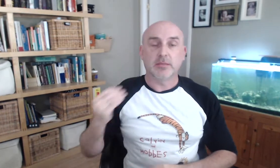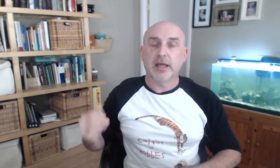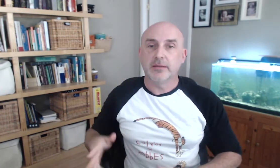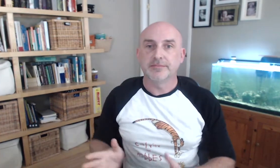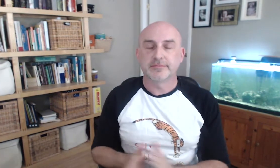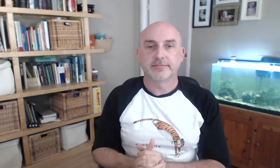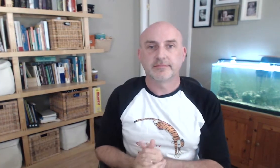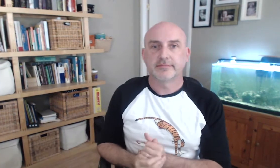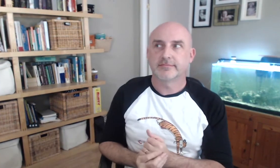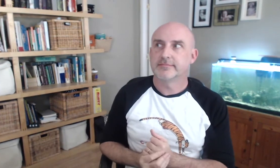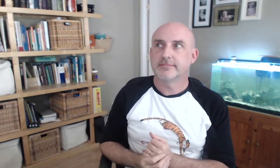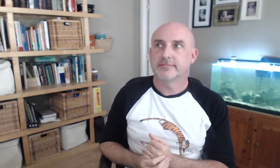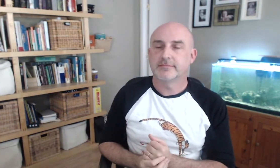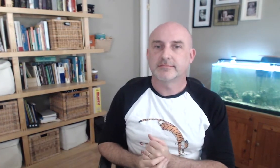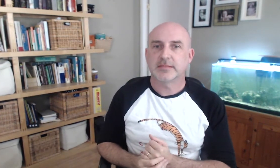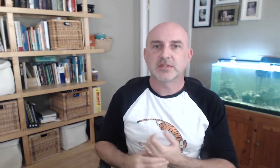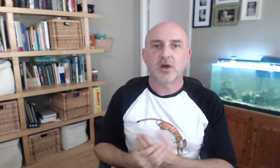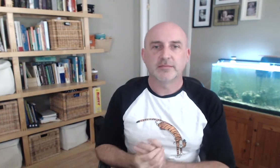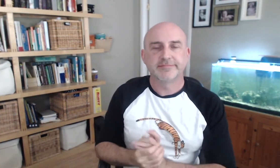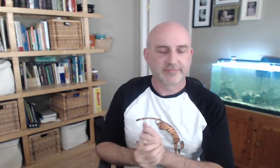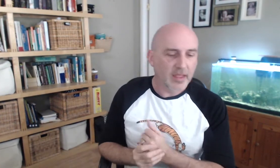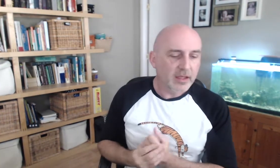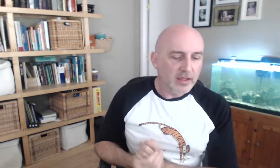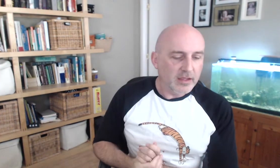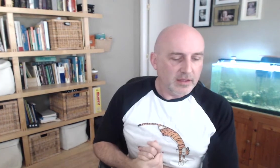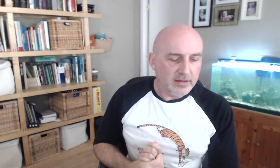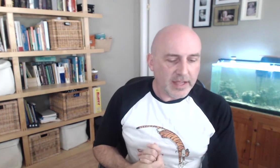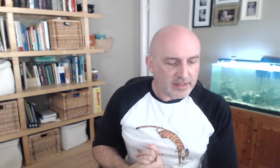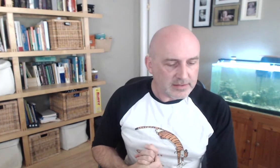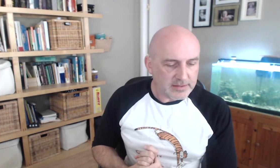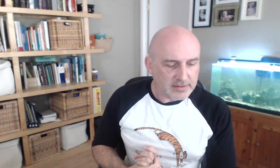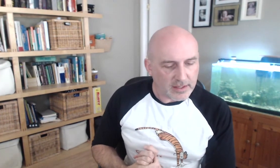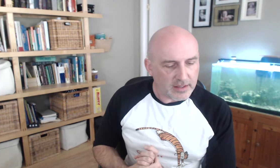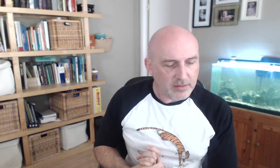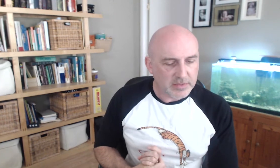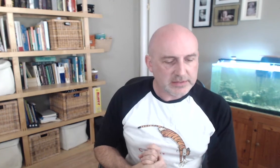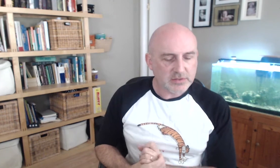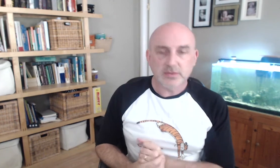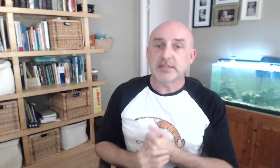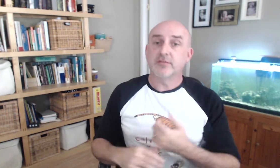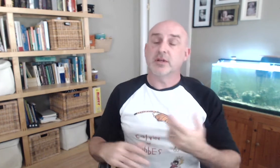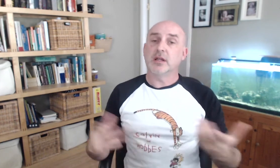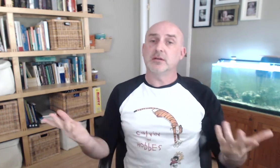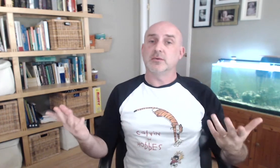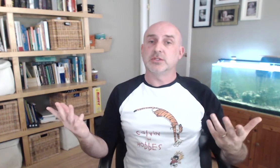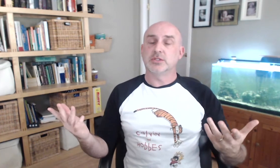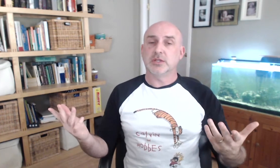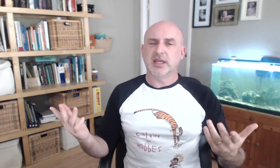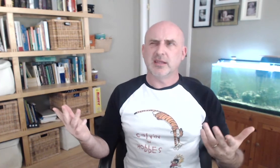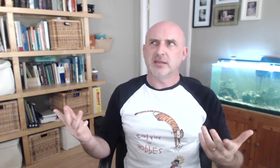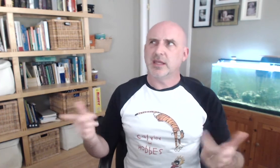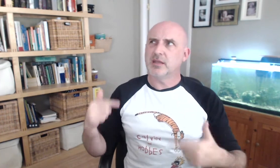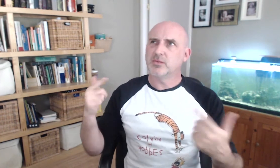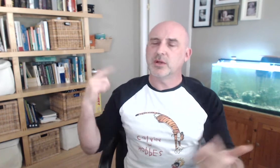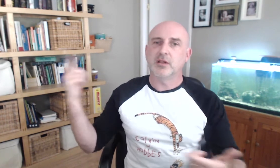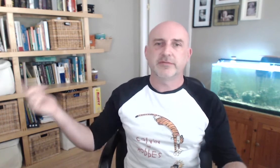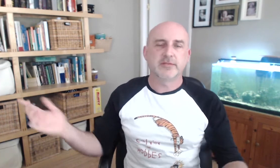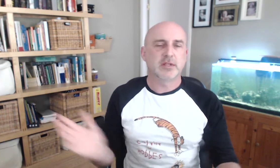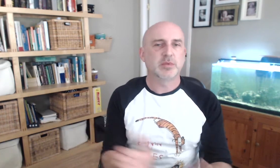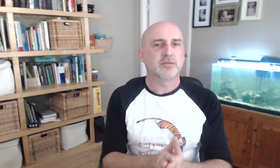eye. It's gone. Next, let's do the sign for color, which I can't recall if I've done before,